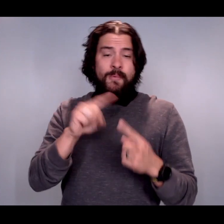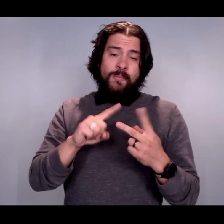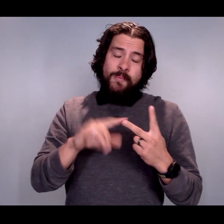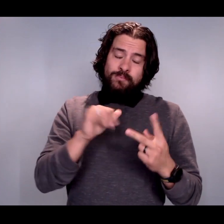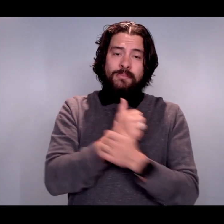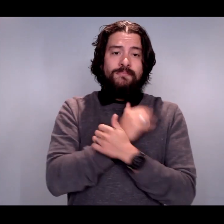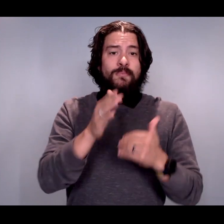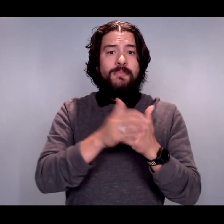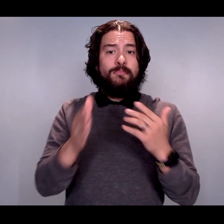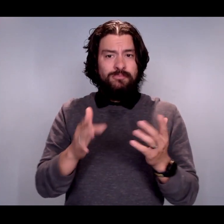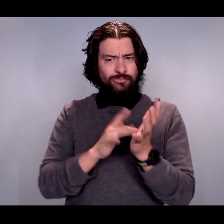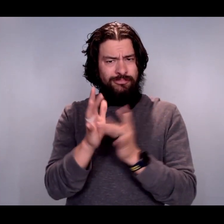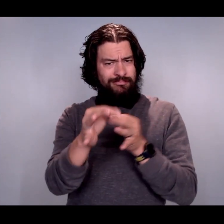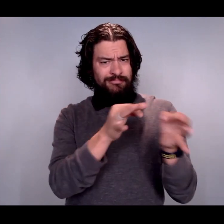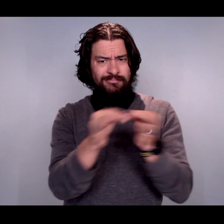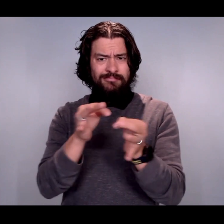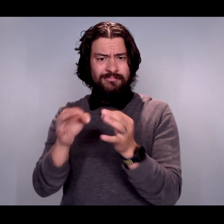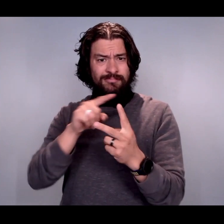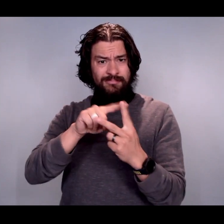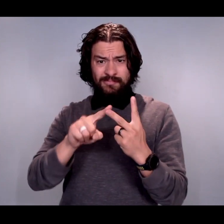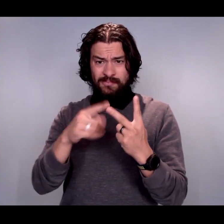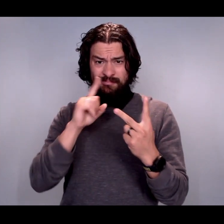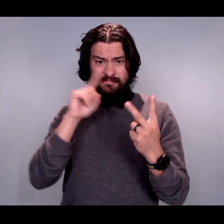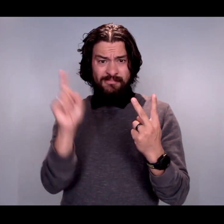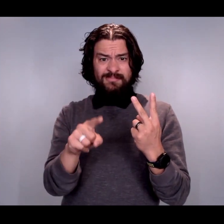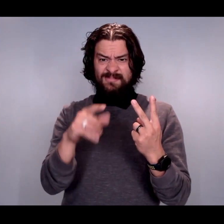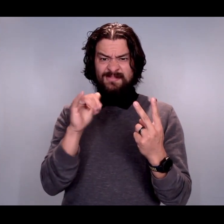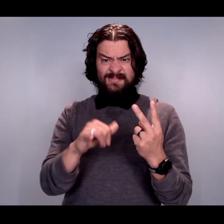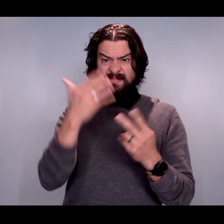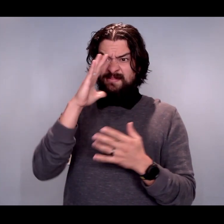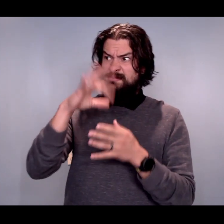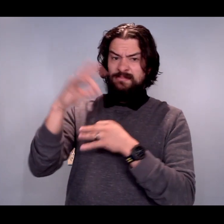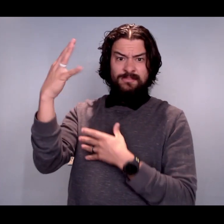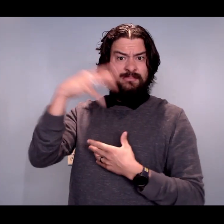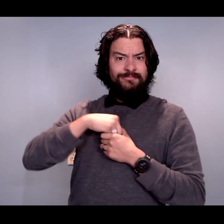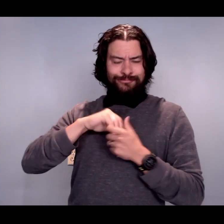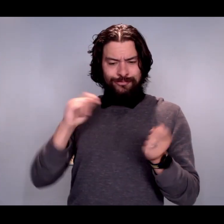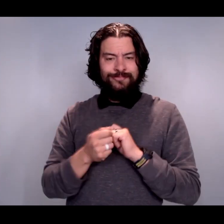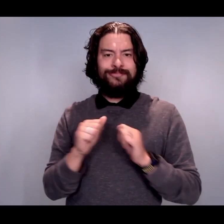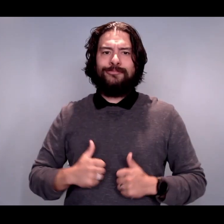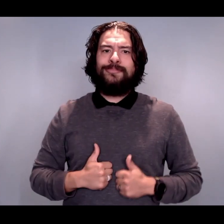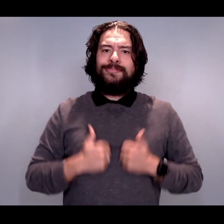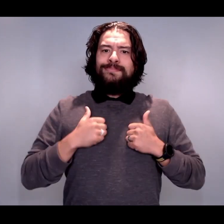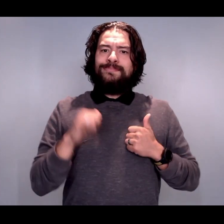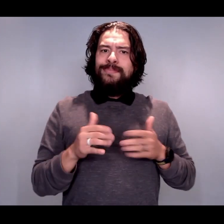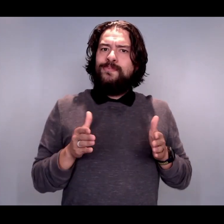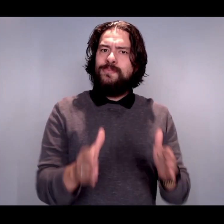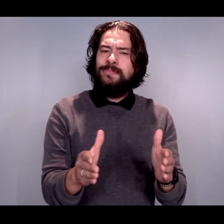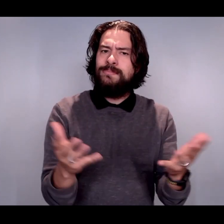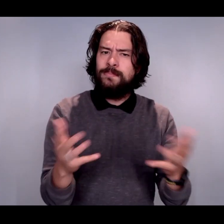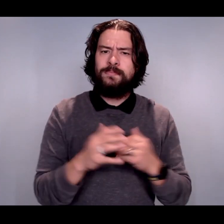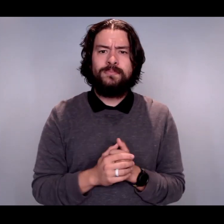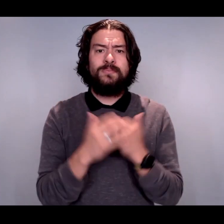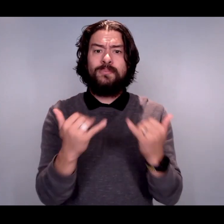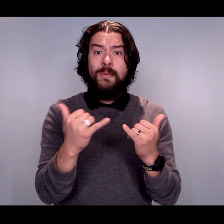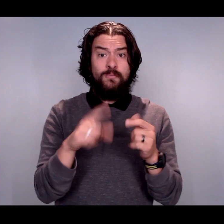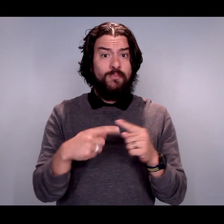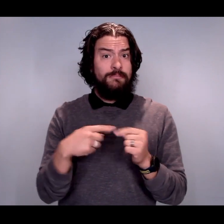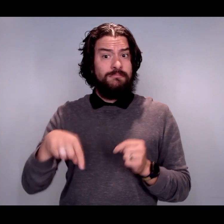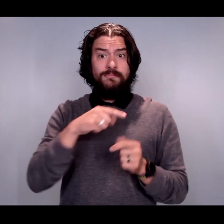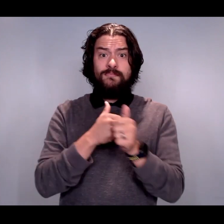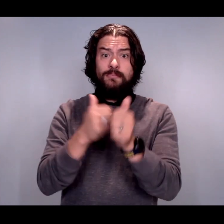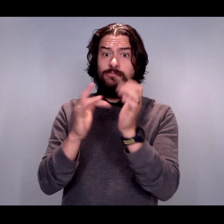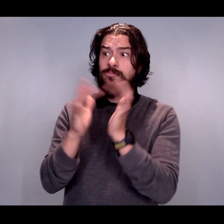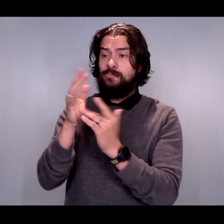God's Spirit would come and transform his followers so they too could live this way. And so, when followers of Jesus read these laws